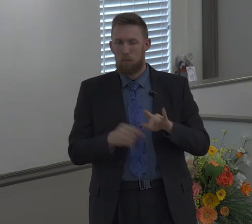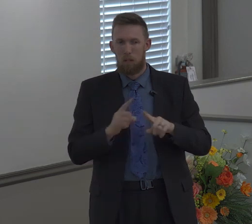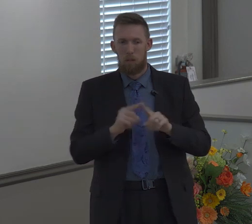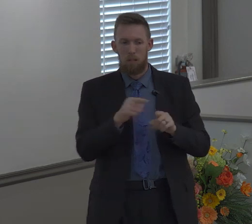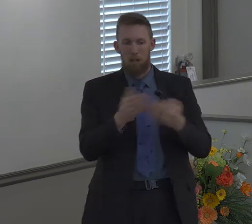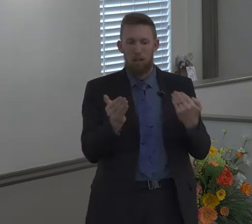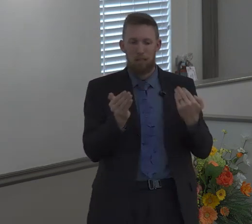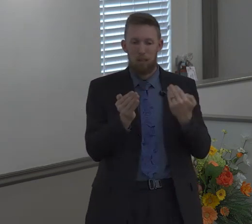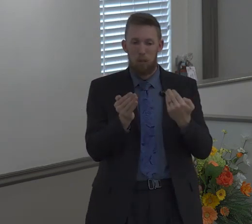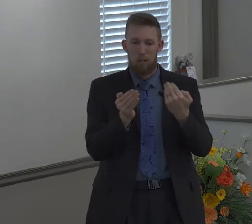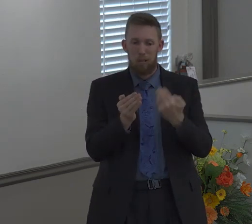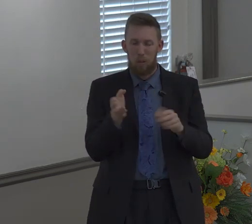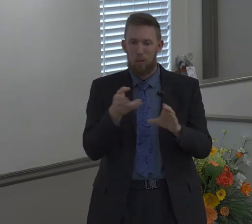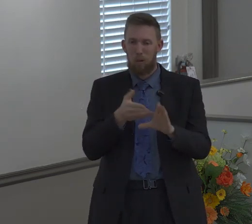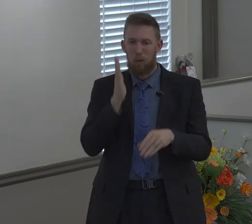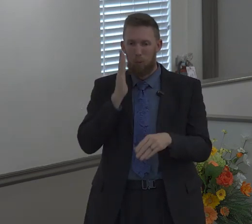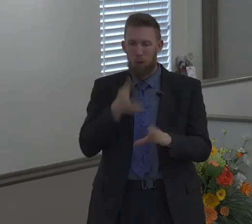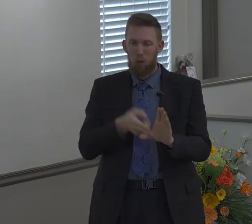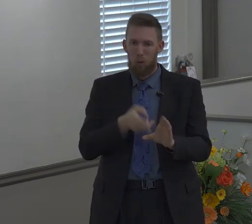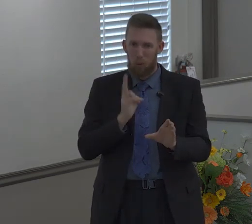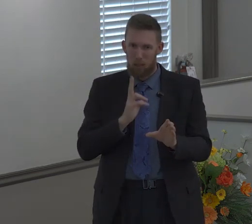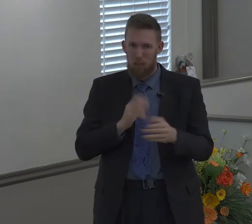But they're on their way to quit.